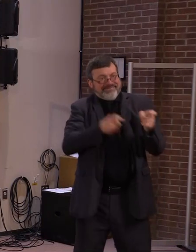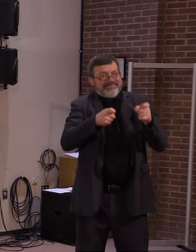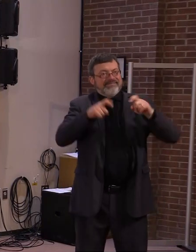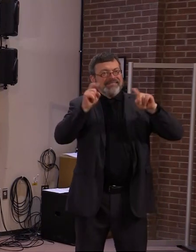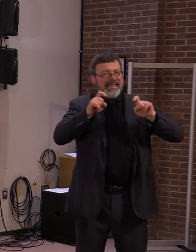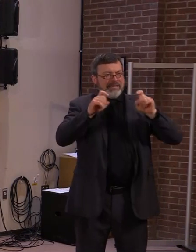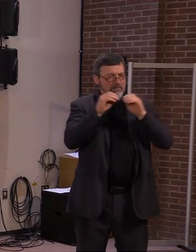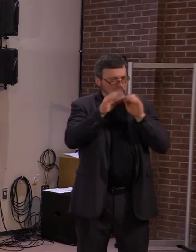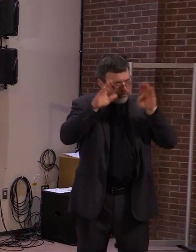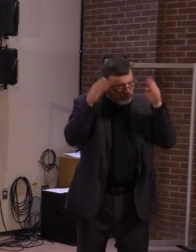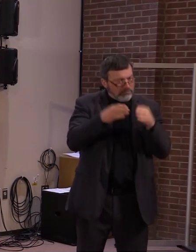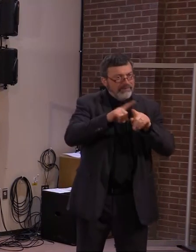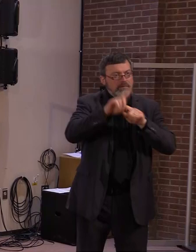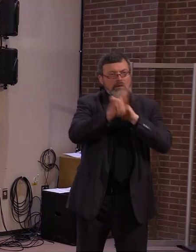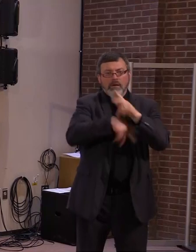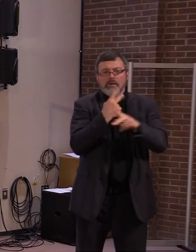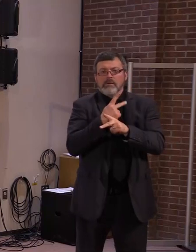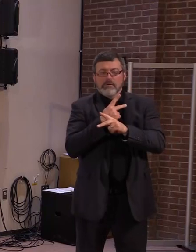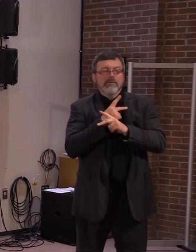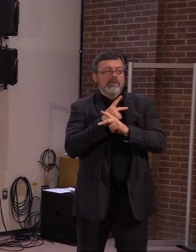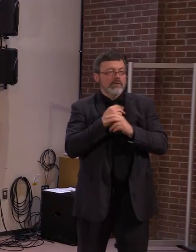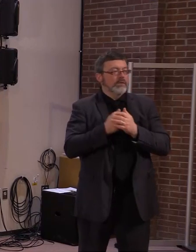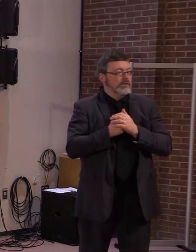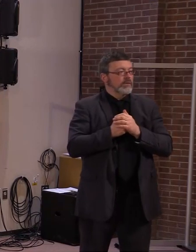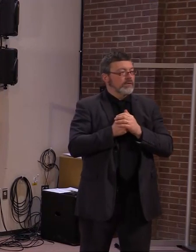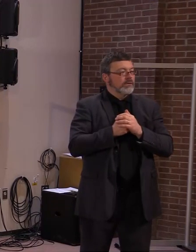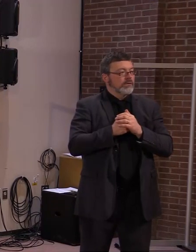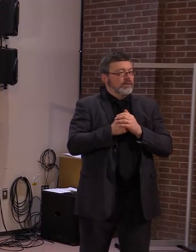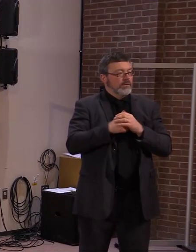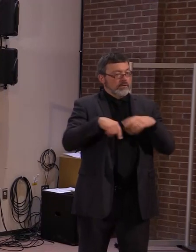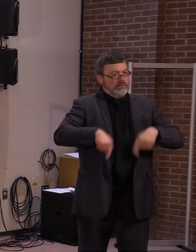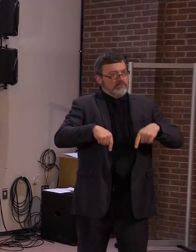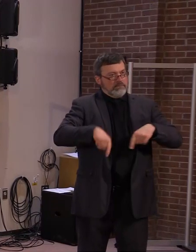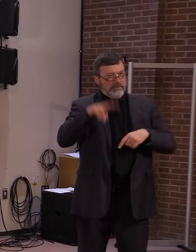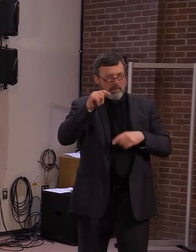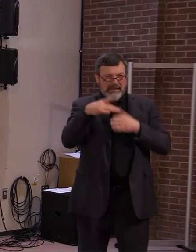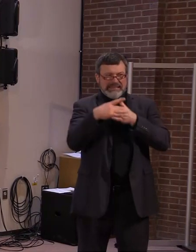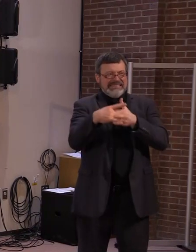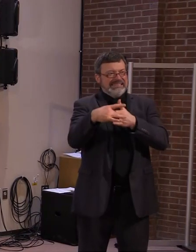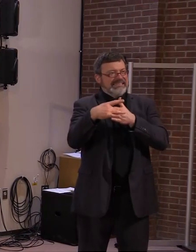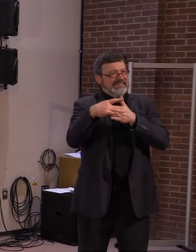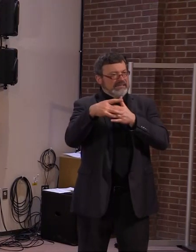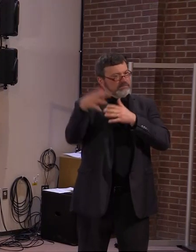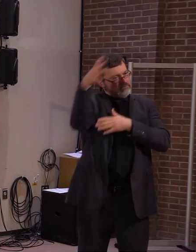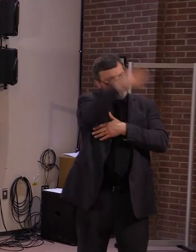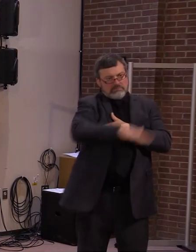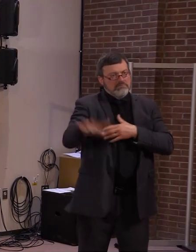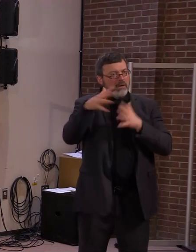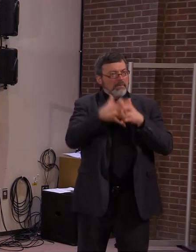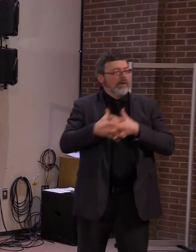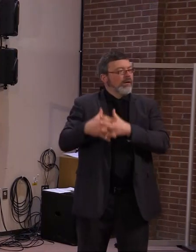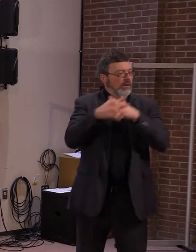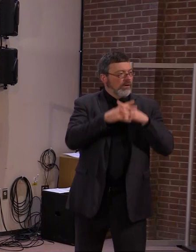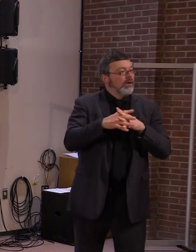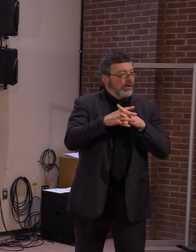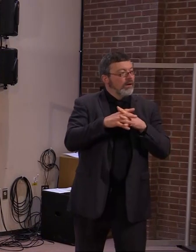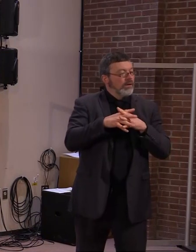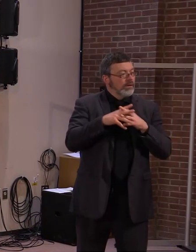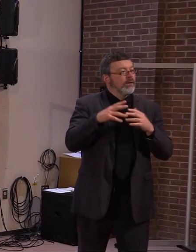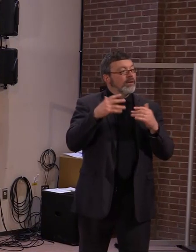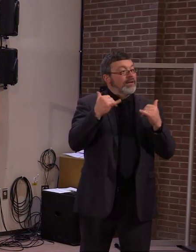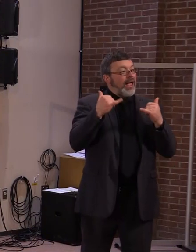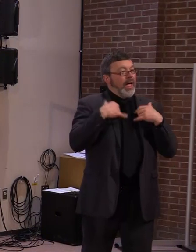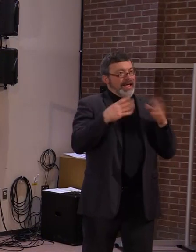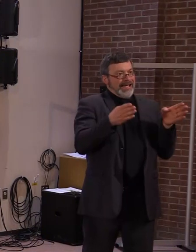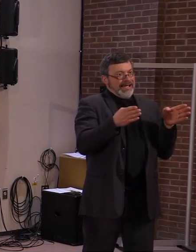you know, Vermont leads the way on testing and is working to evolve to rapid testing methods.